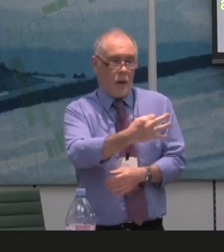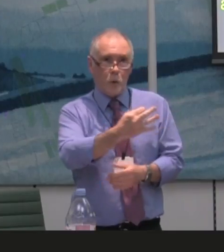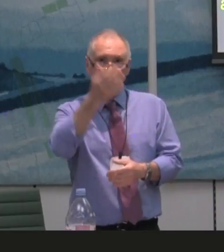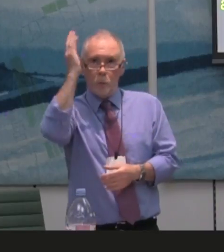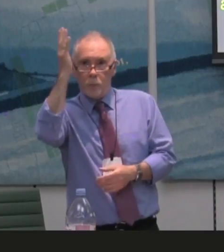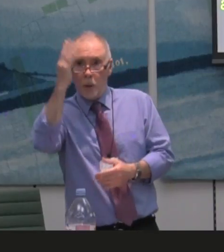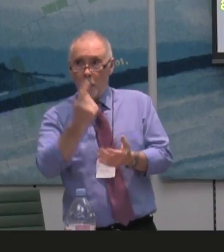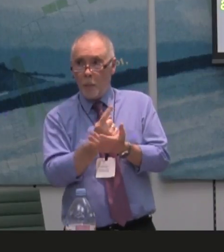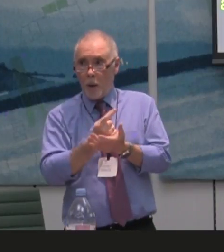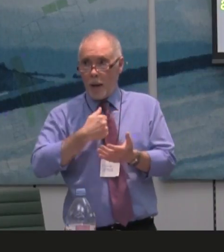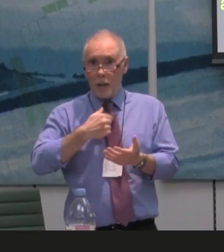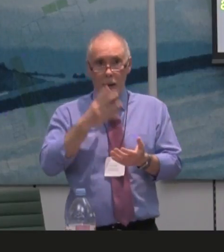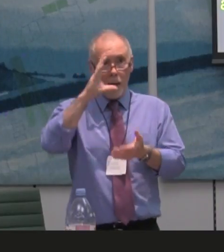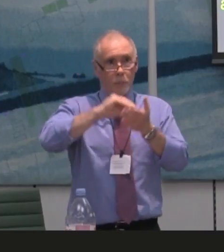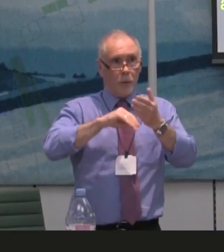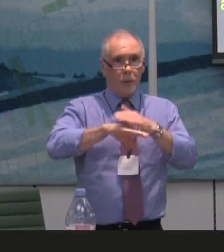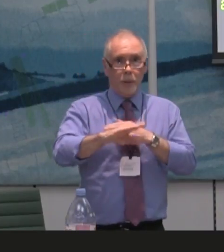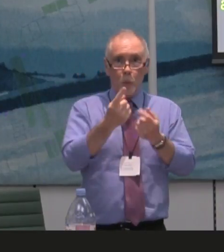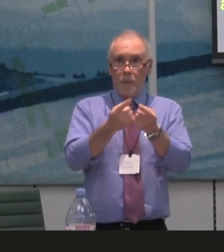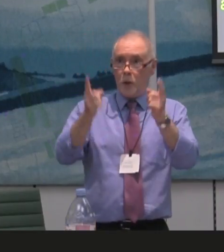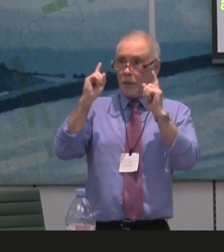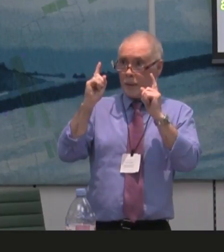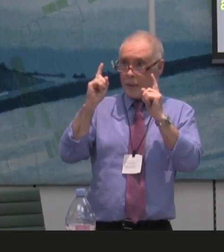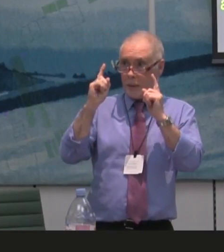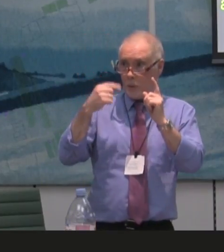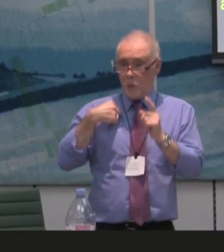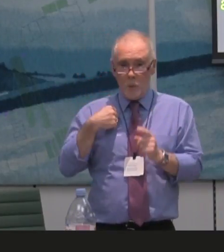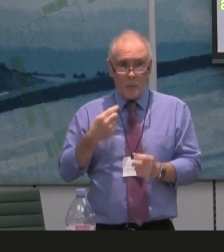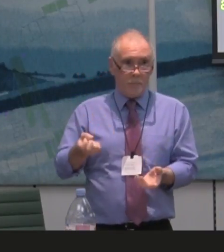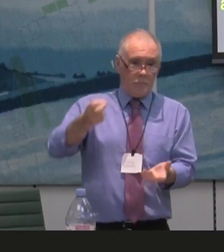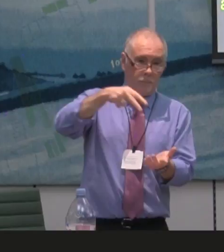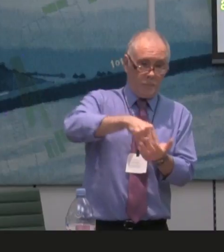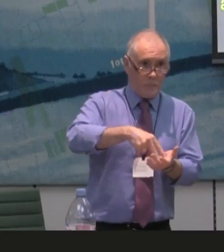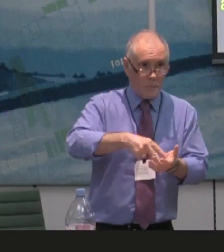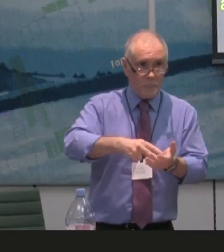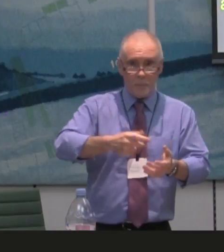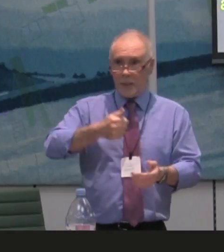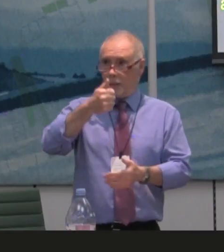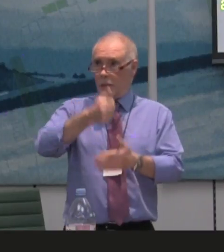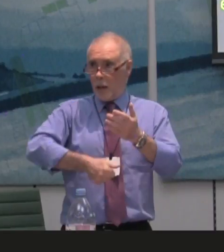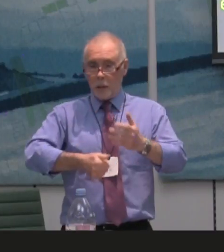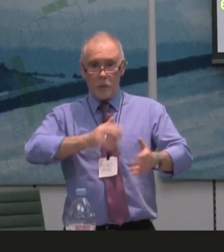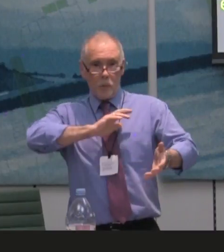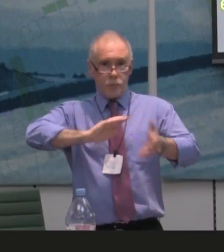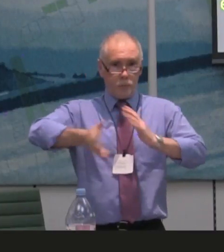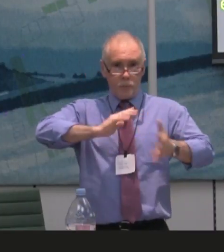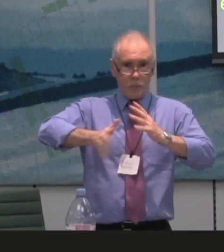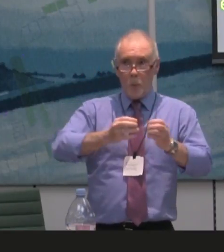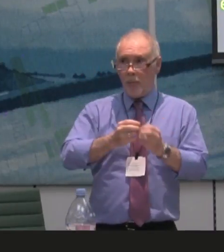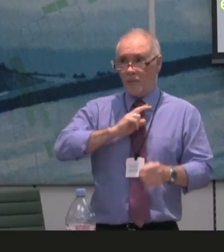short story about my personal experience. I was called upon to give a presentation at a